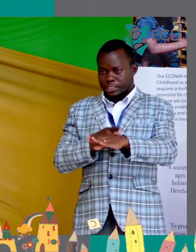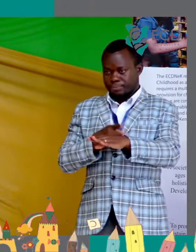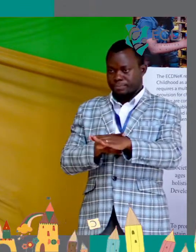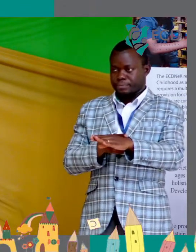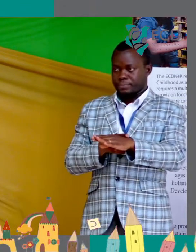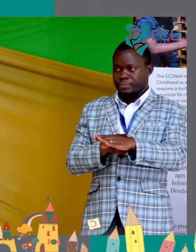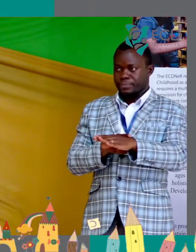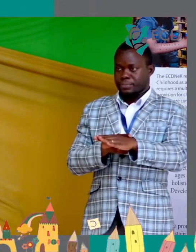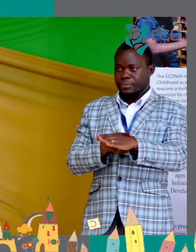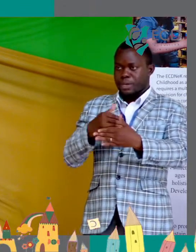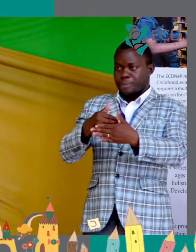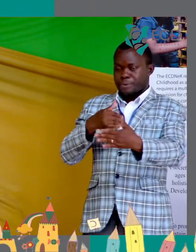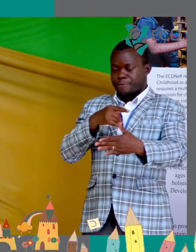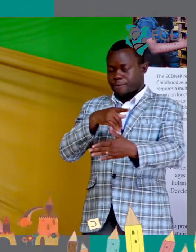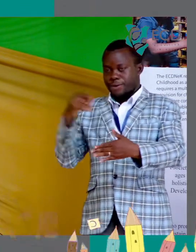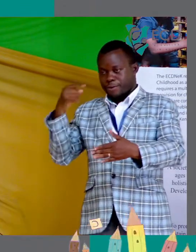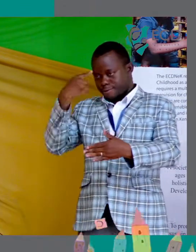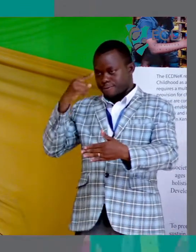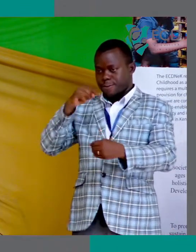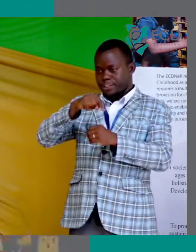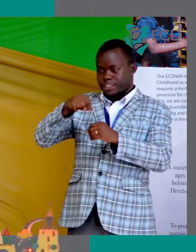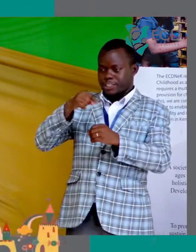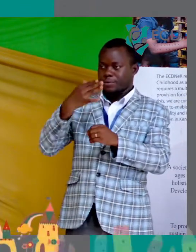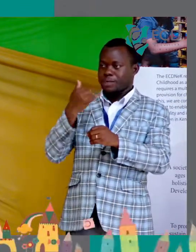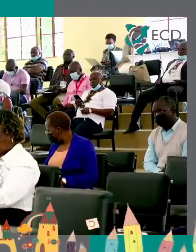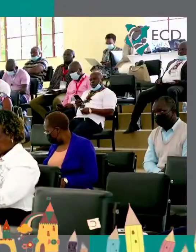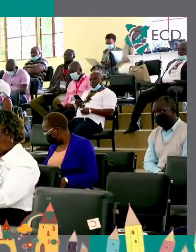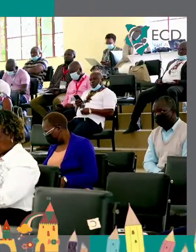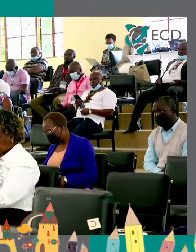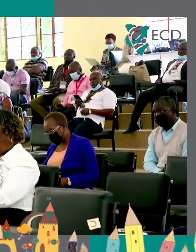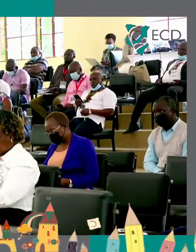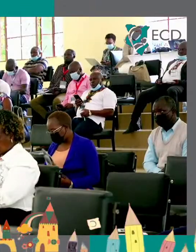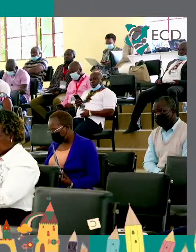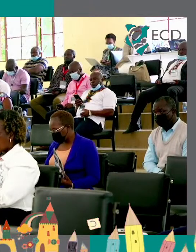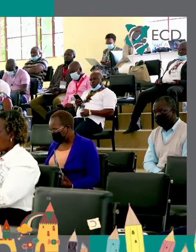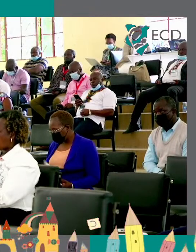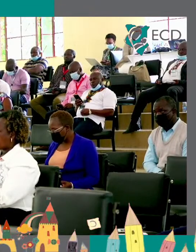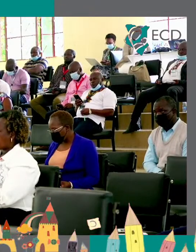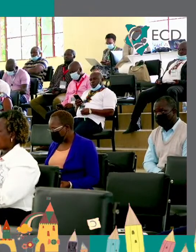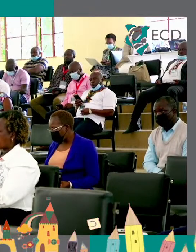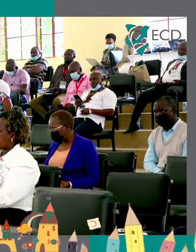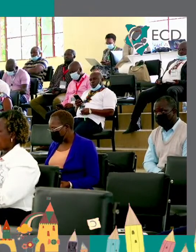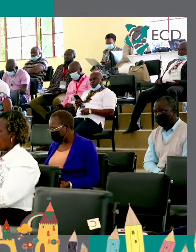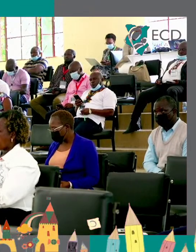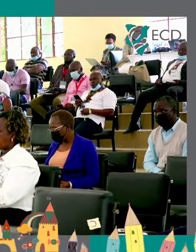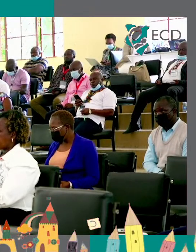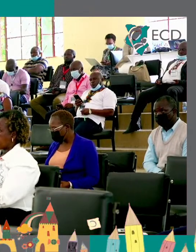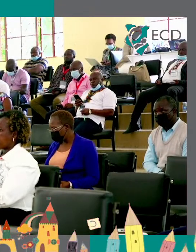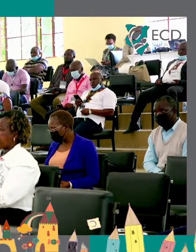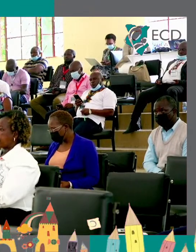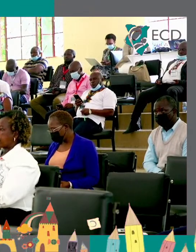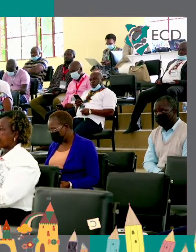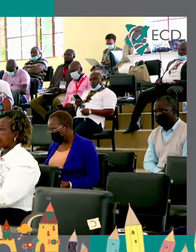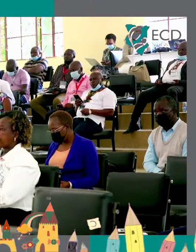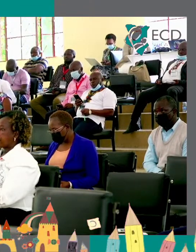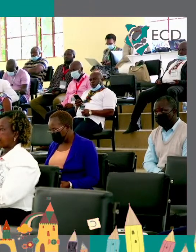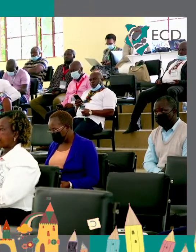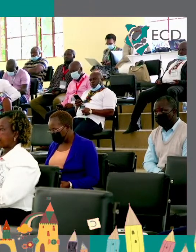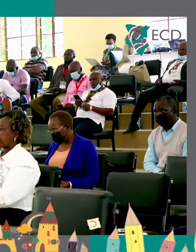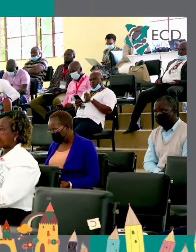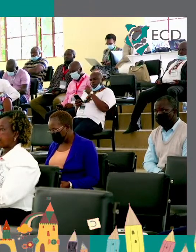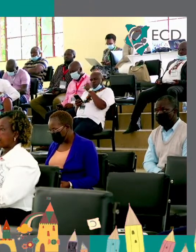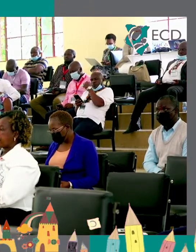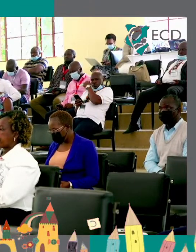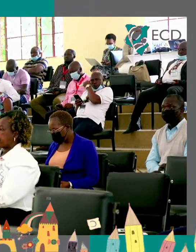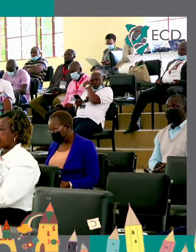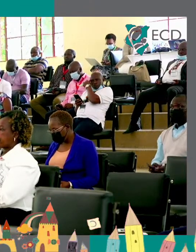So just before our tea break, I want to welcome the next speaker who will be joining